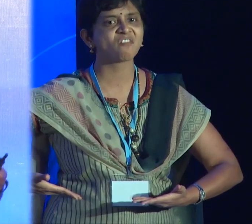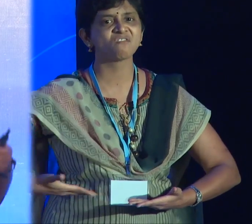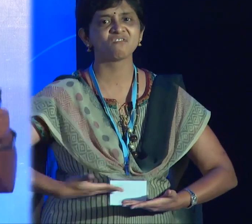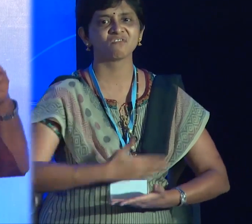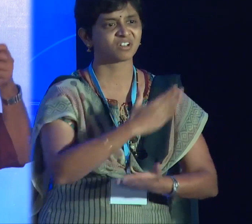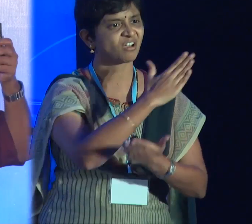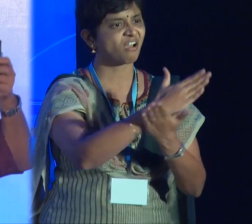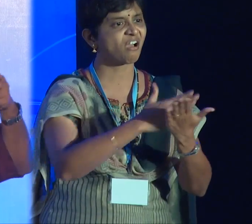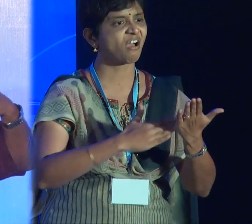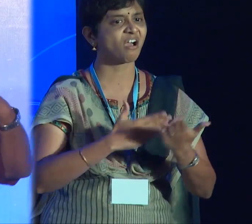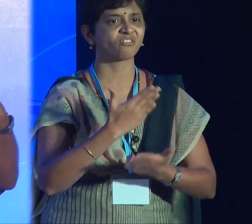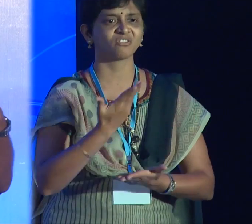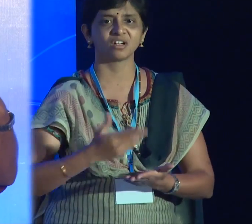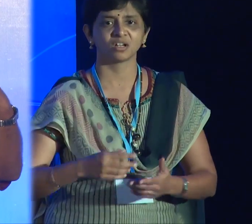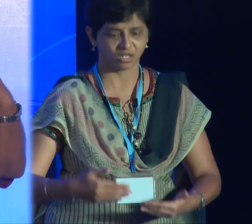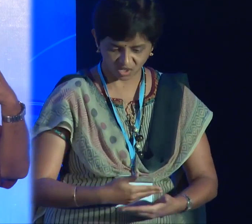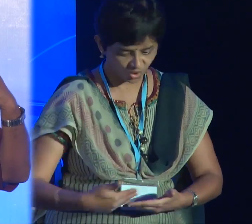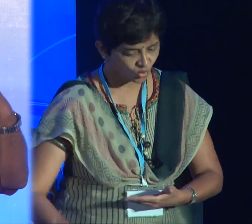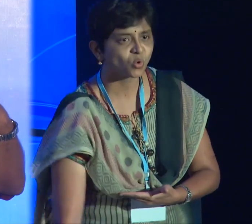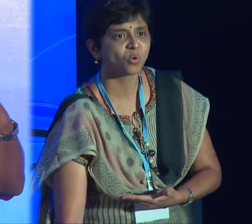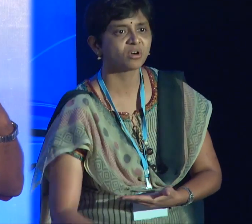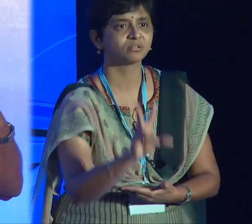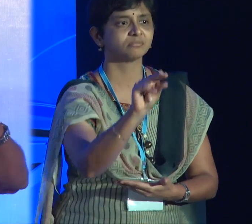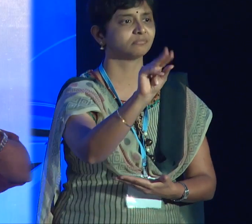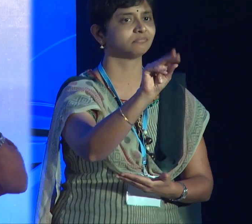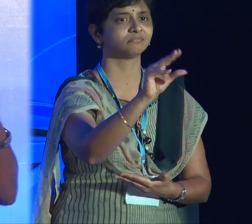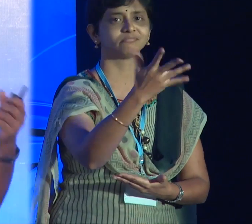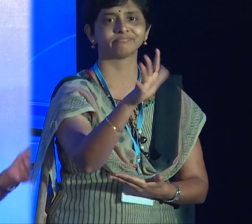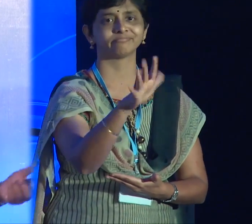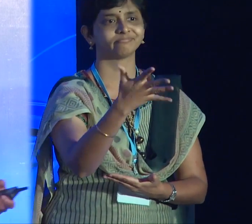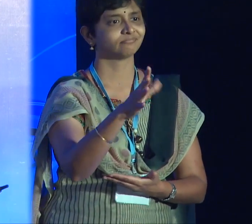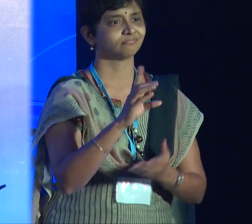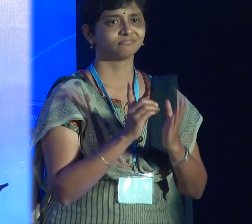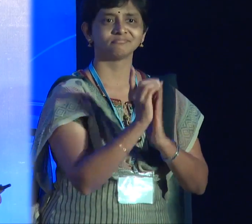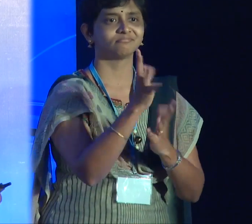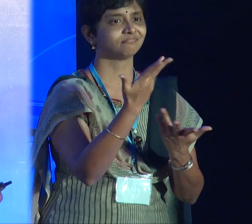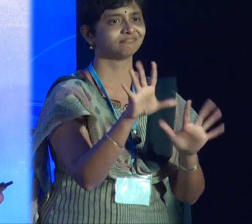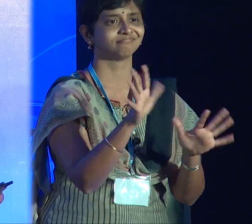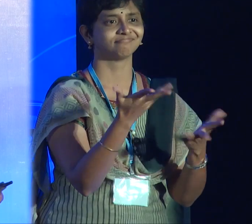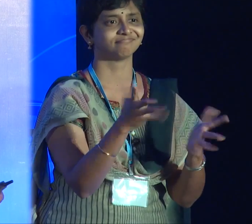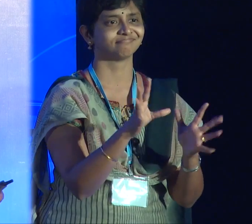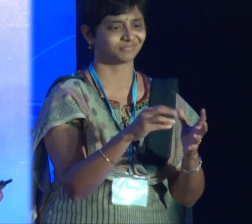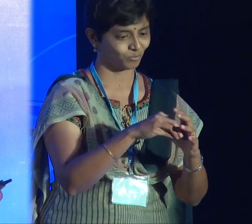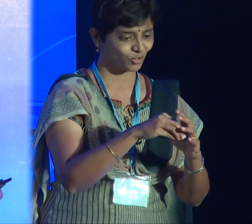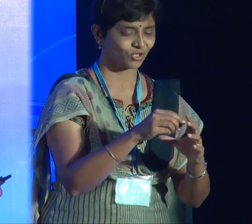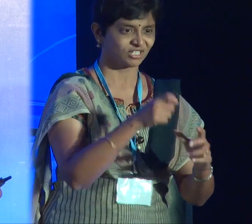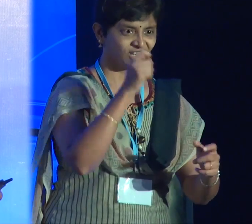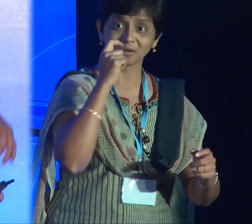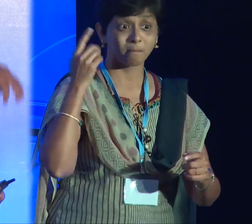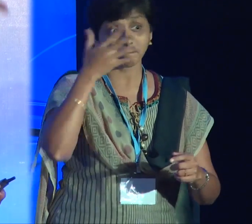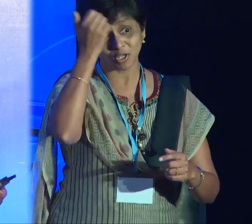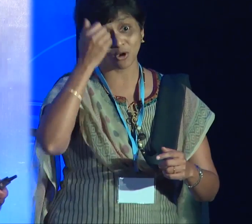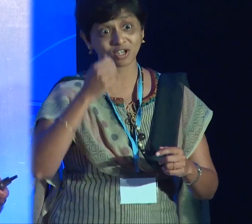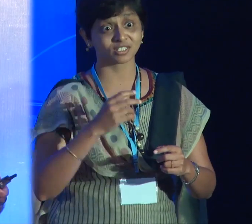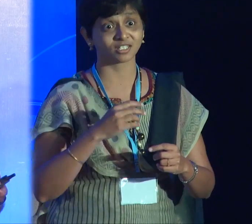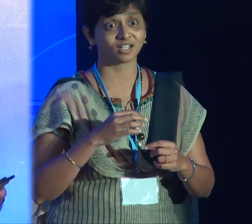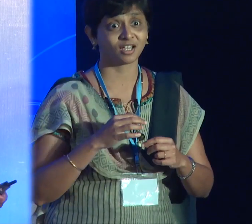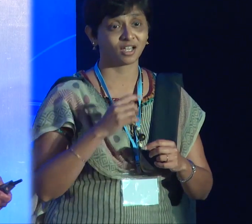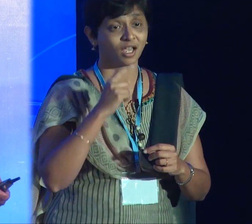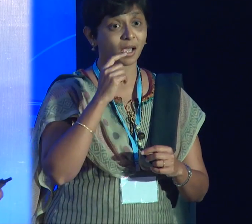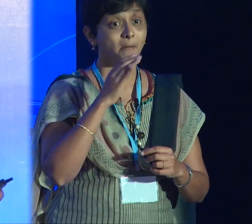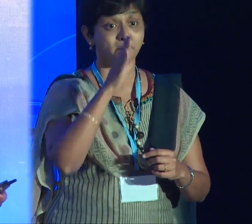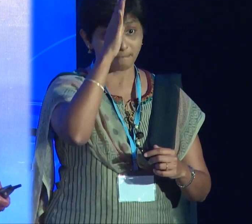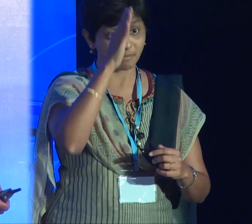He is born with an upper half and the lower half has not been there, and the child flies away into the